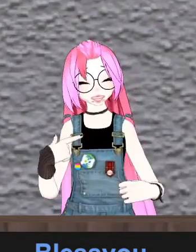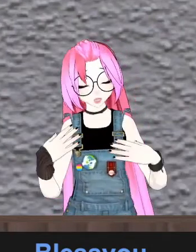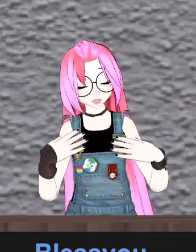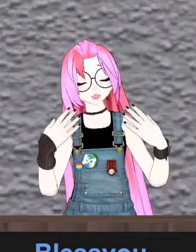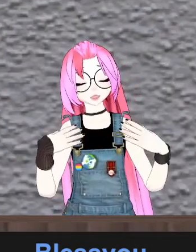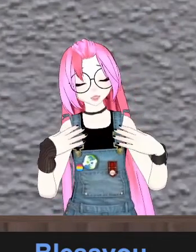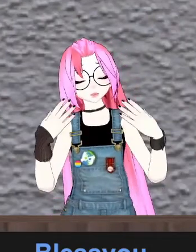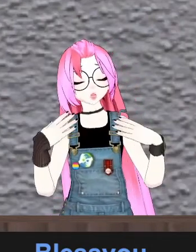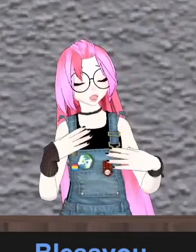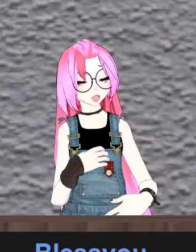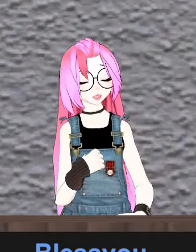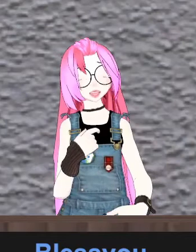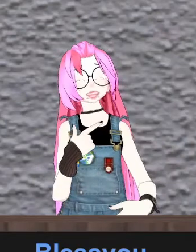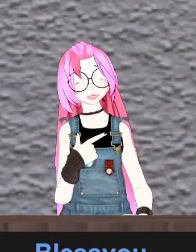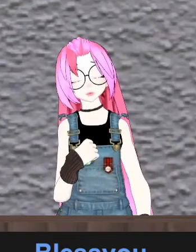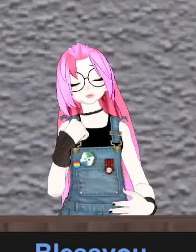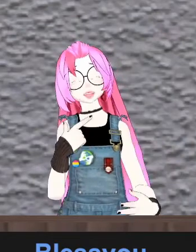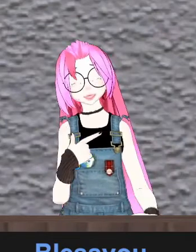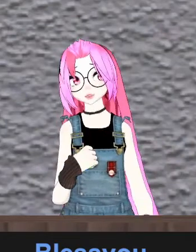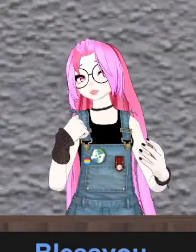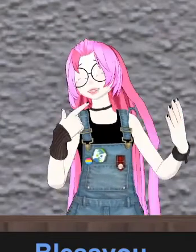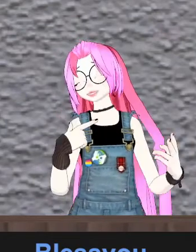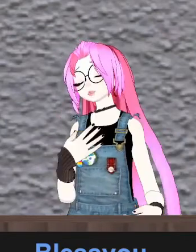like. You're like bouncing your whoop, whoop.